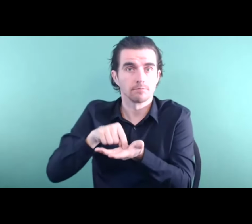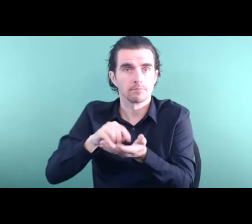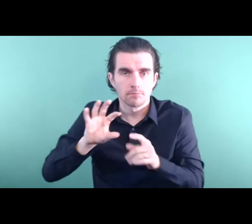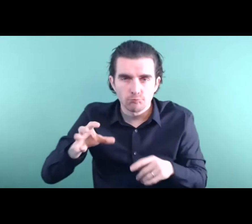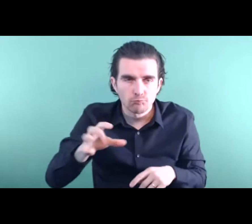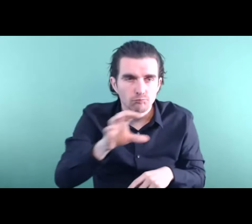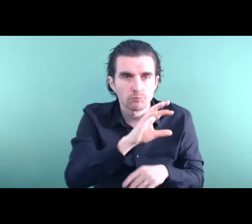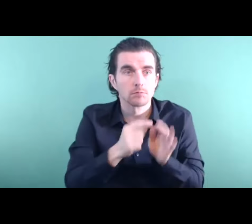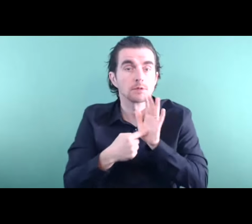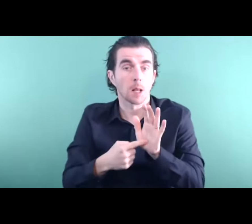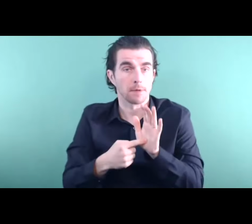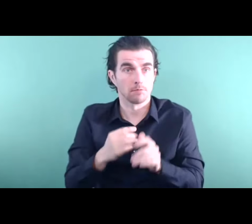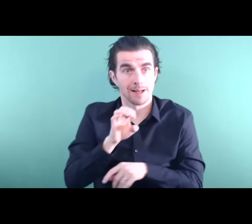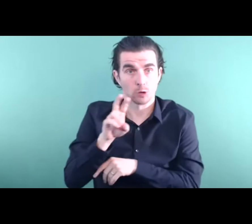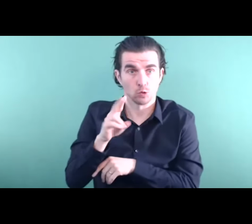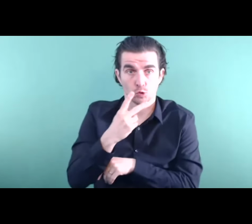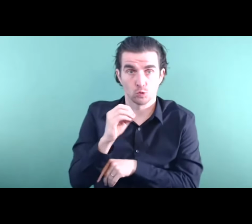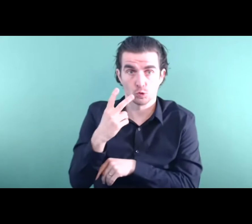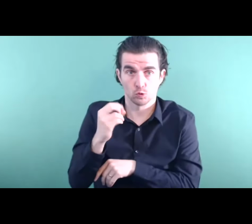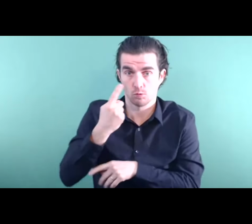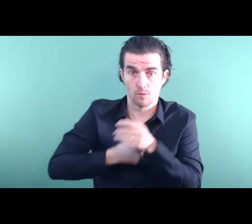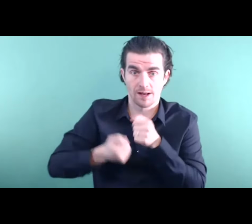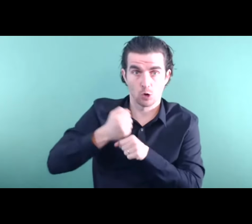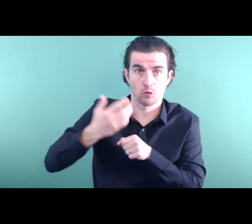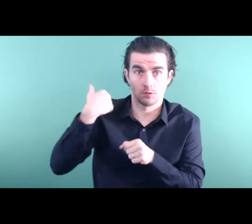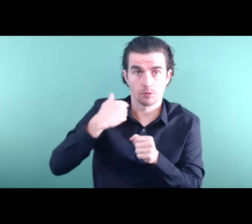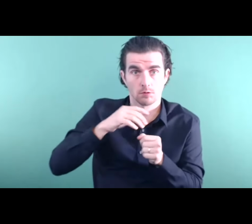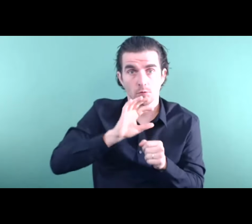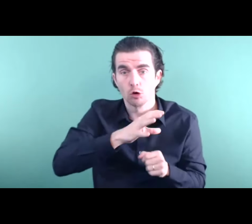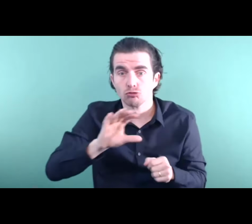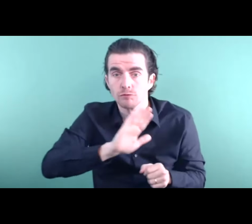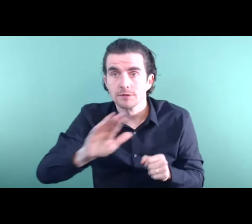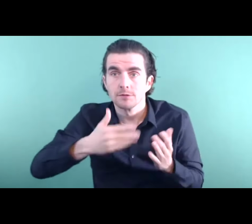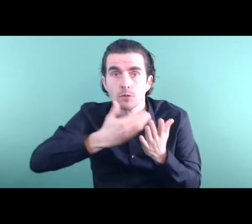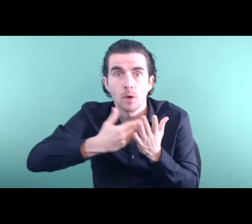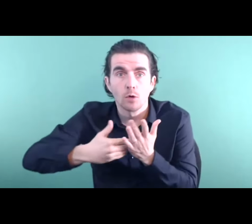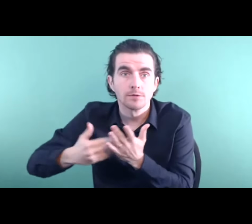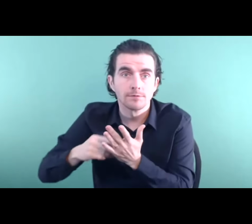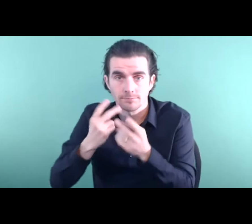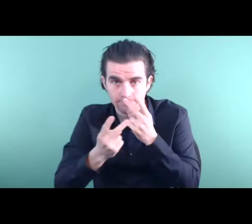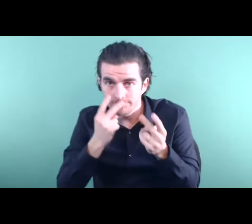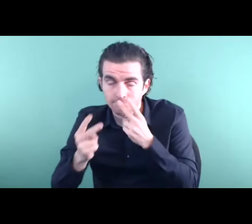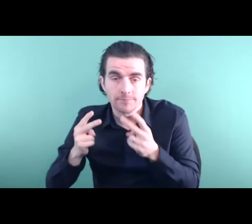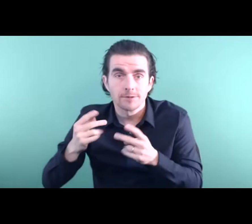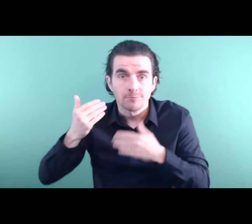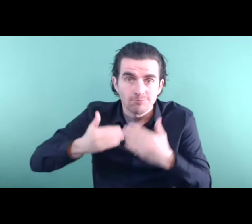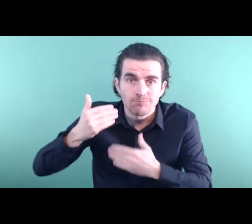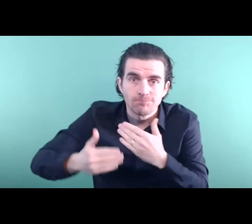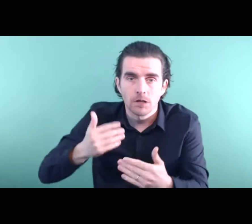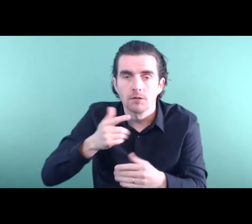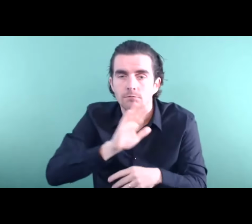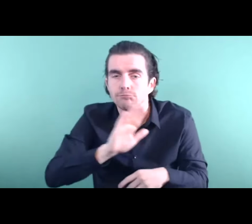a vital role for the allocations of funds, because these reports are becoming,